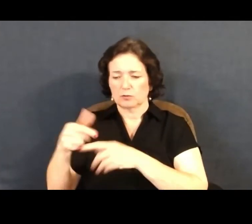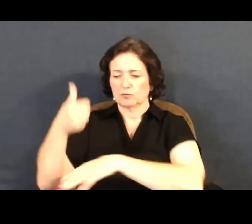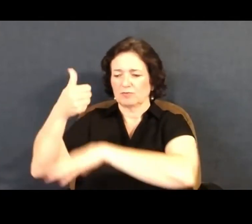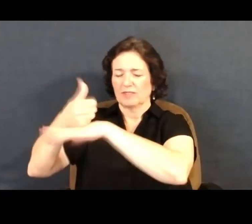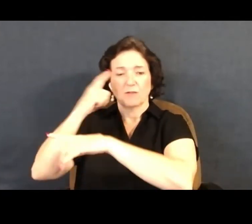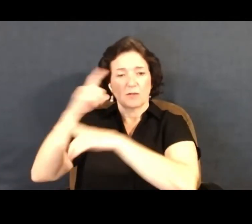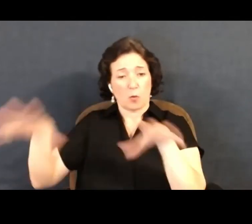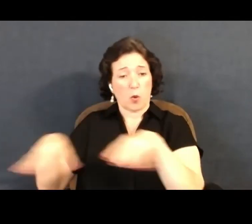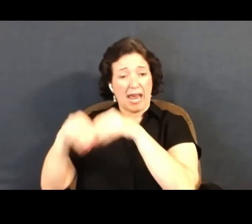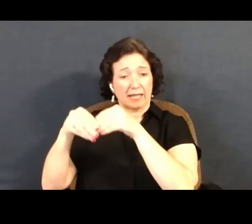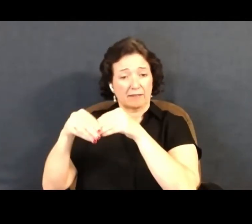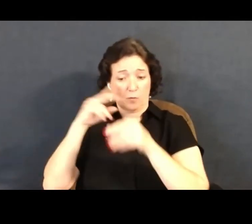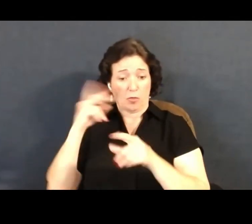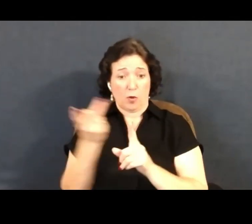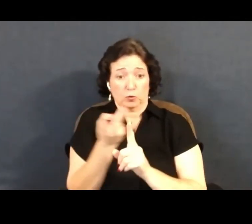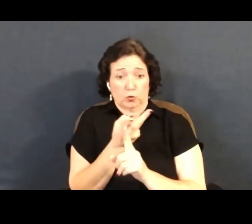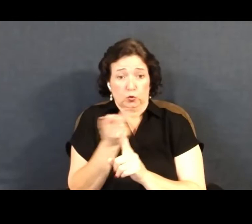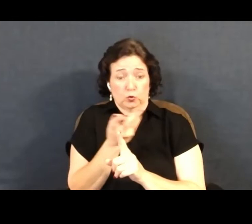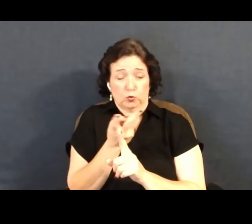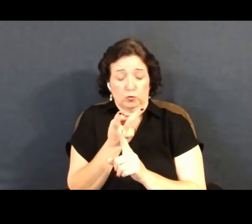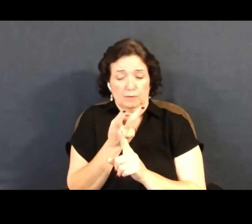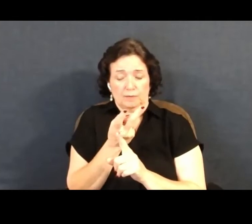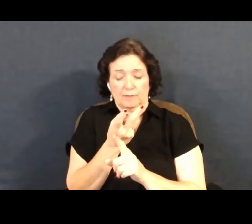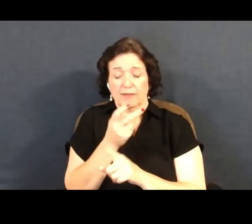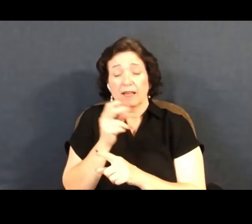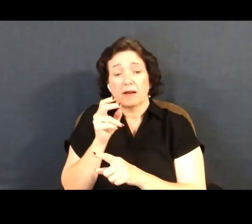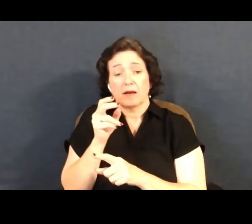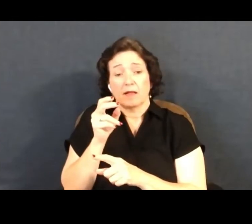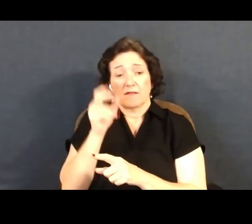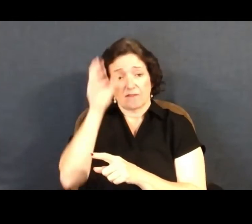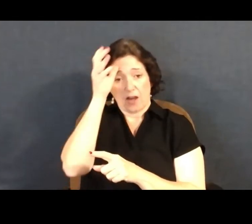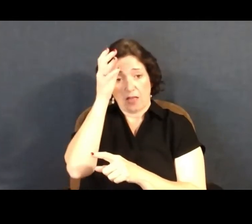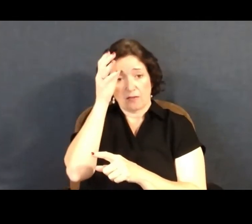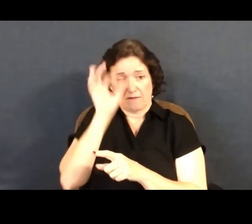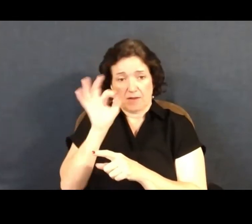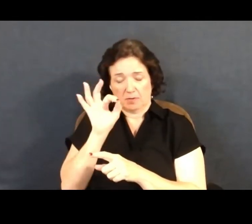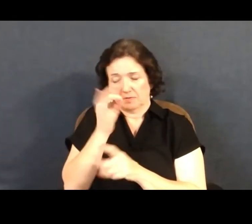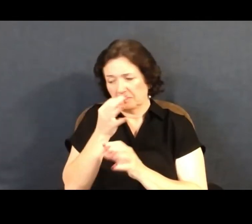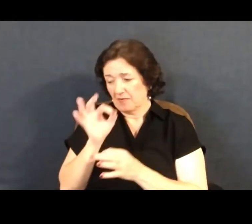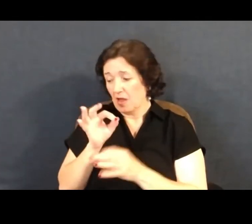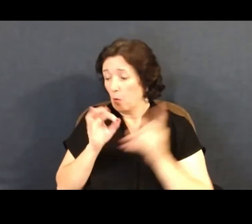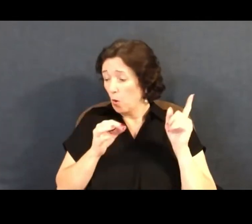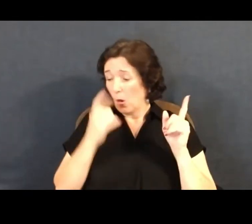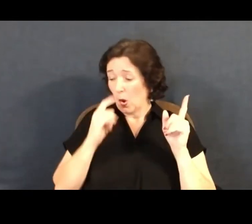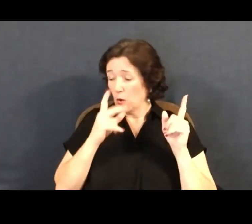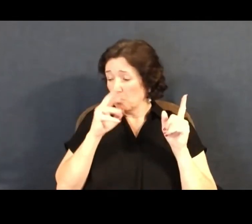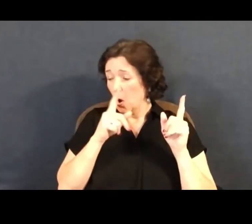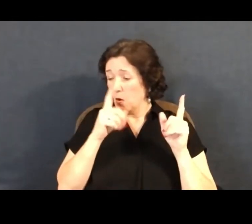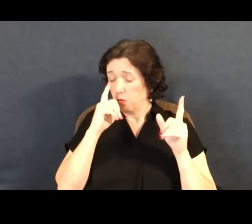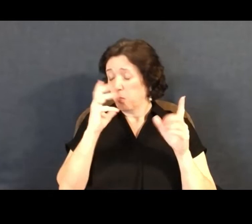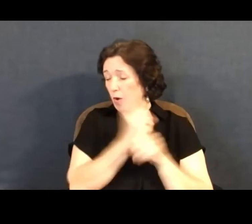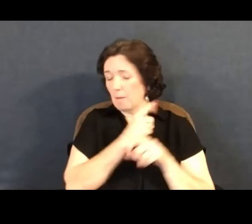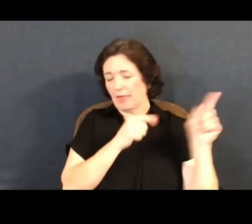feast. Mr. Feldman turns to his wife. "For the Goldbergs have one, but they will not lend you